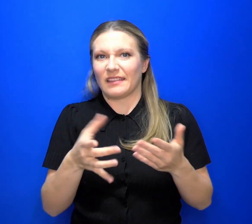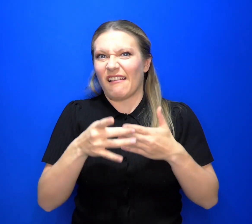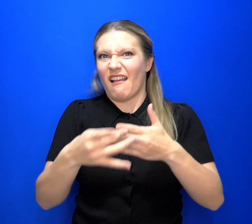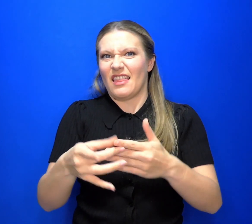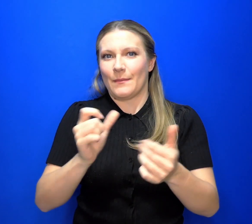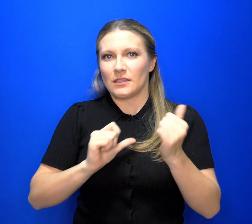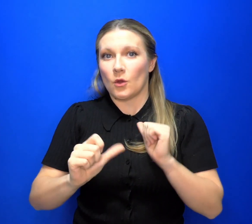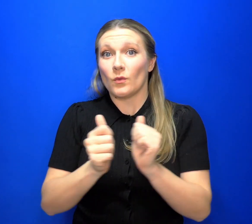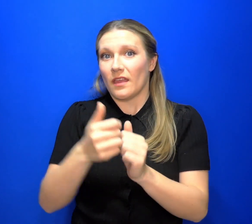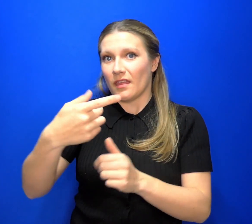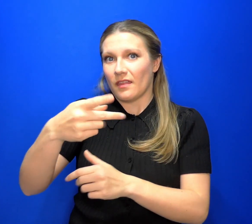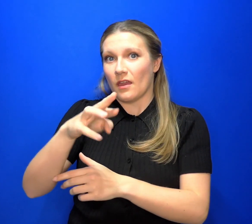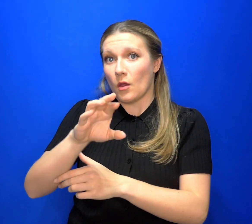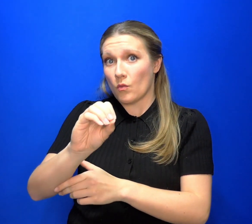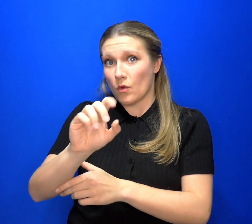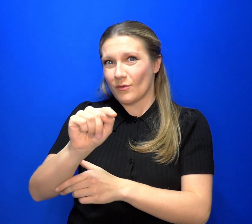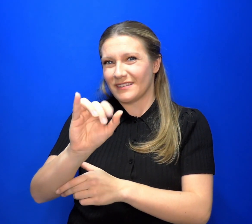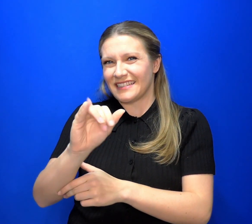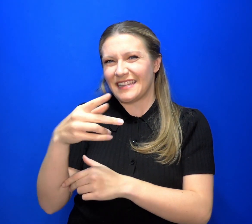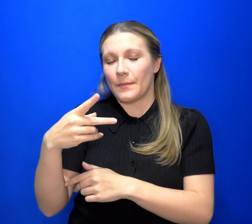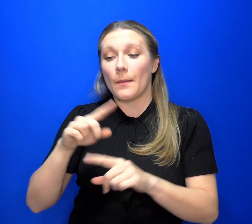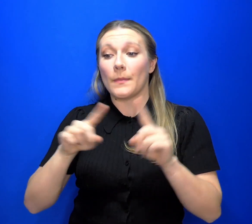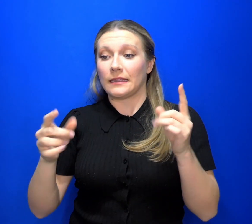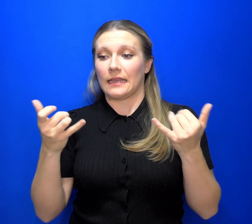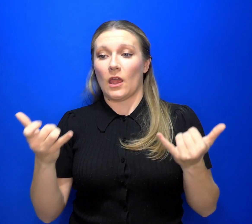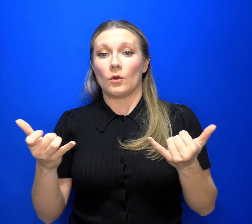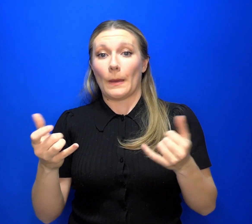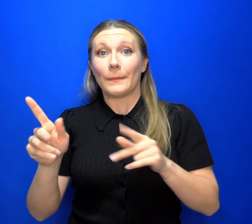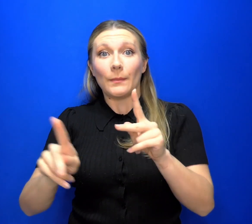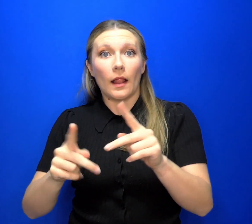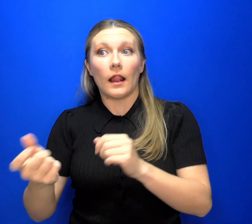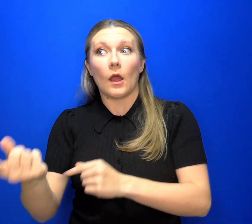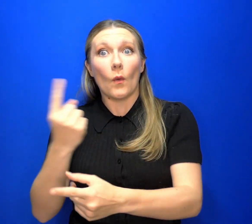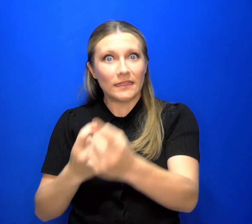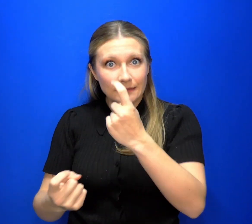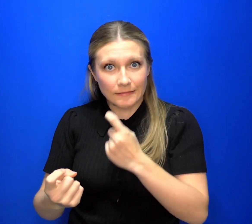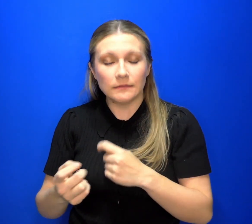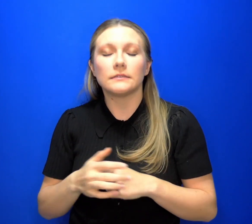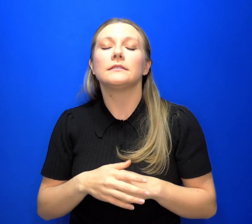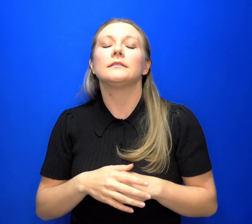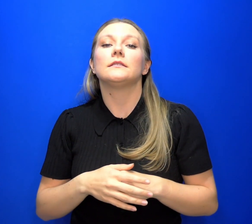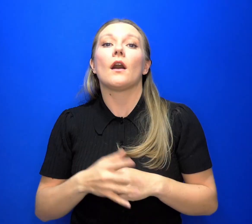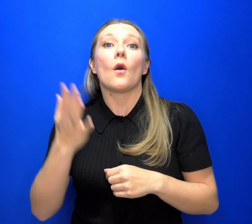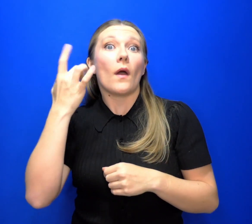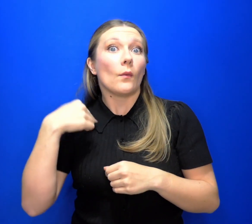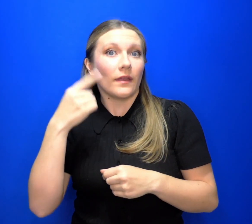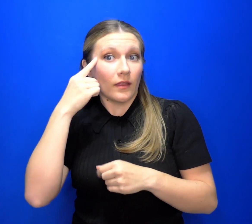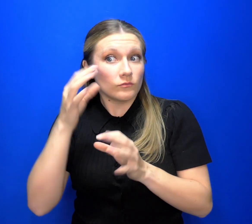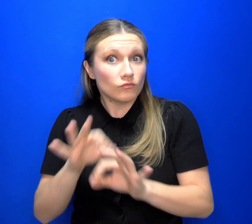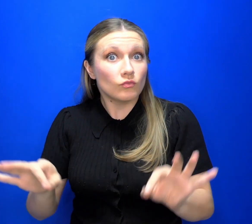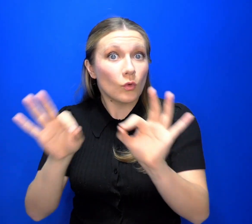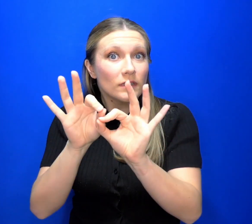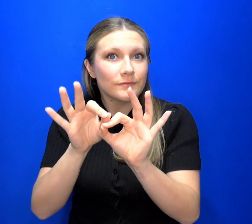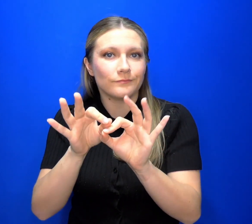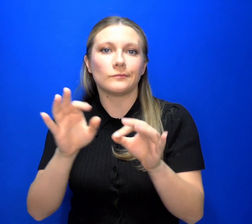the pro tips. But this one, we have questions from people. So why we thought this was important is because going into the Facebook group